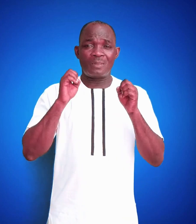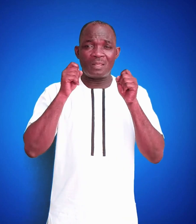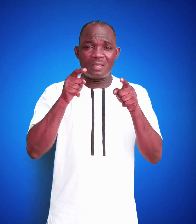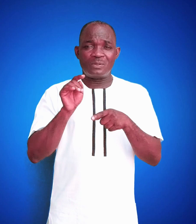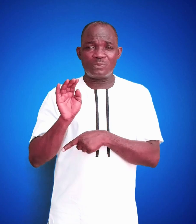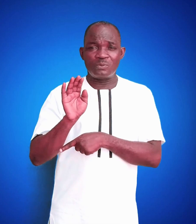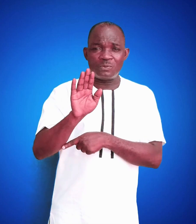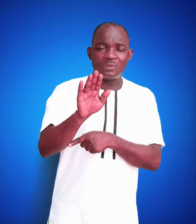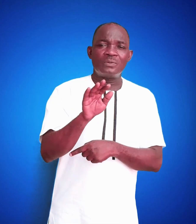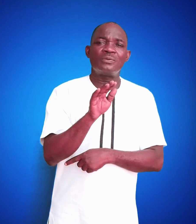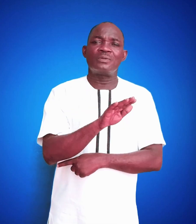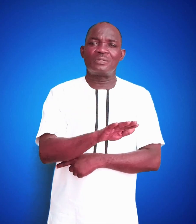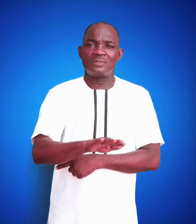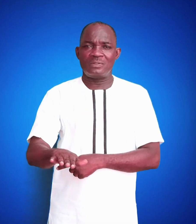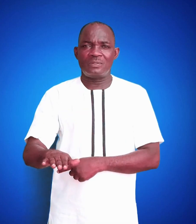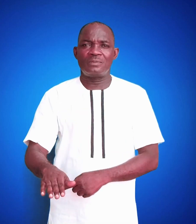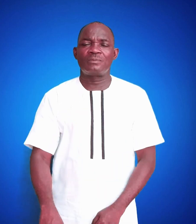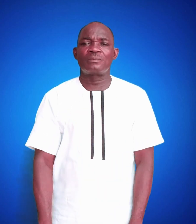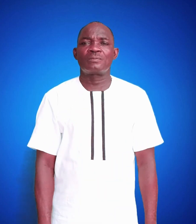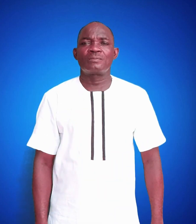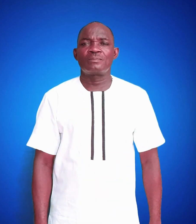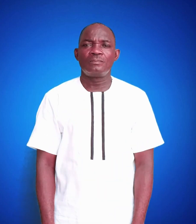Educate your children.